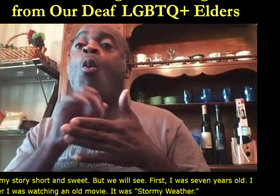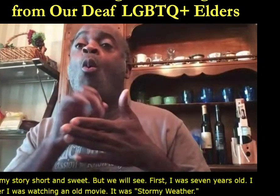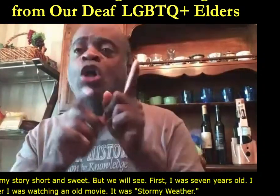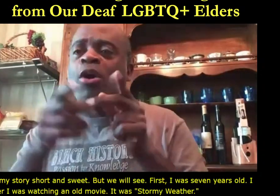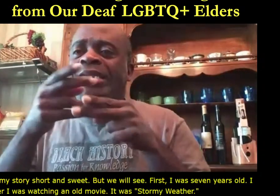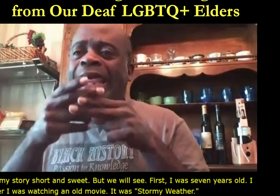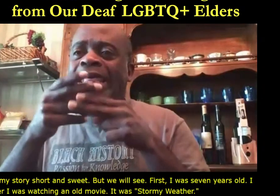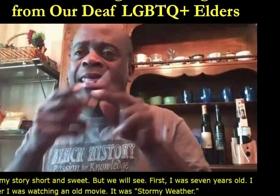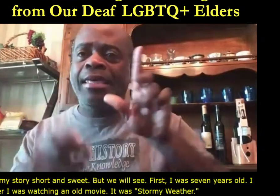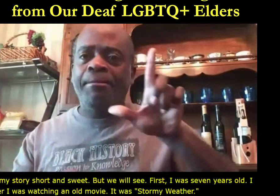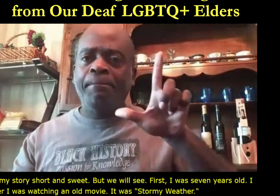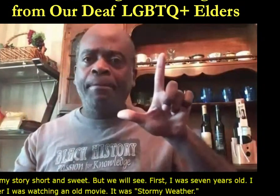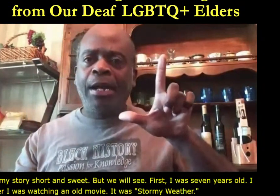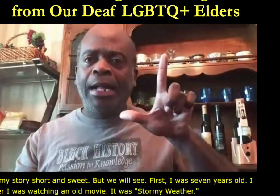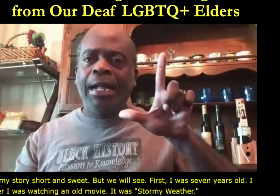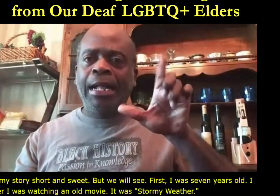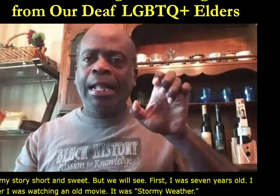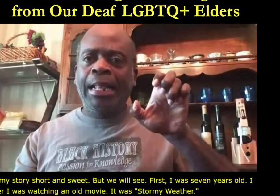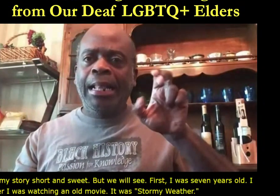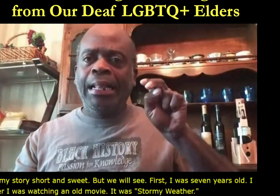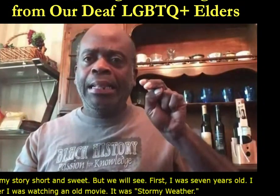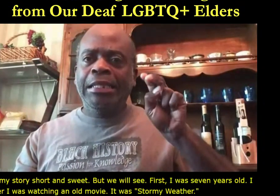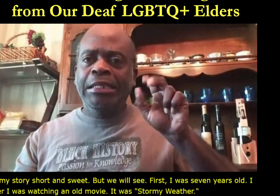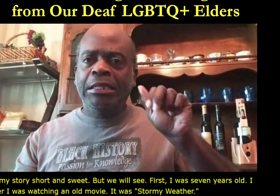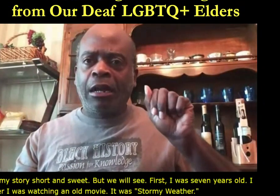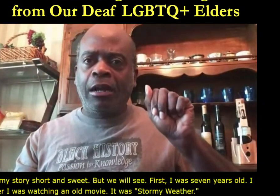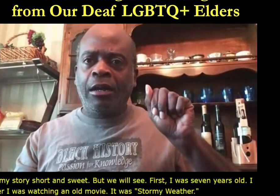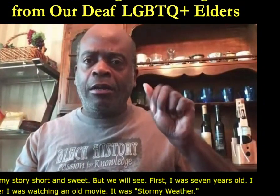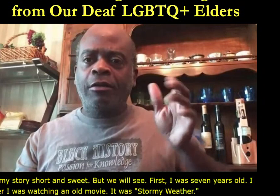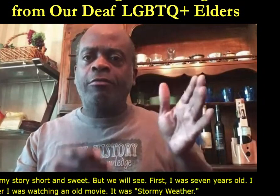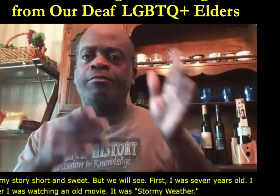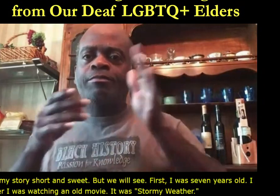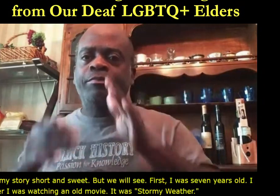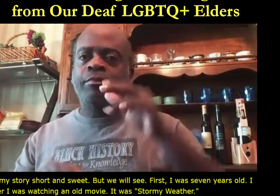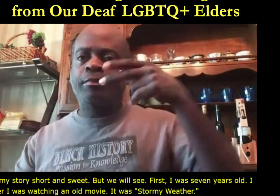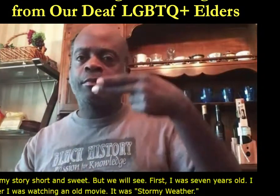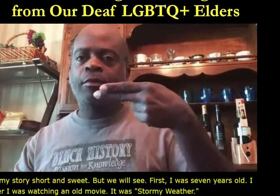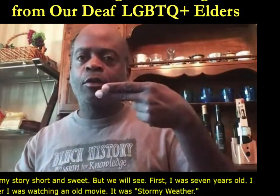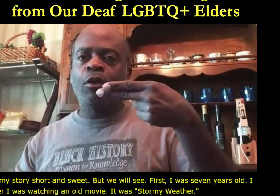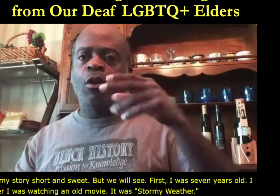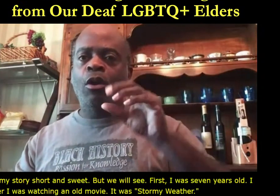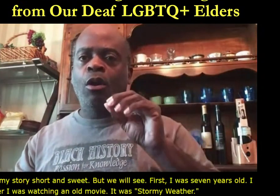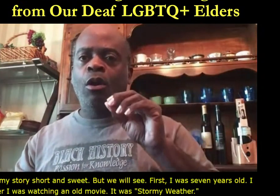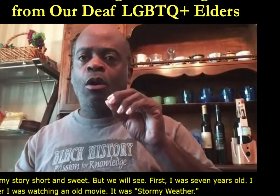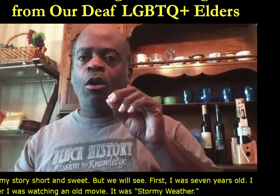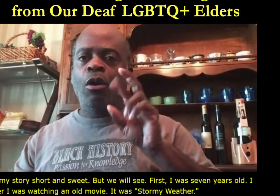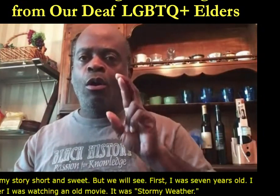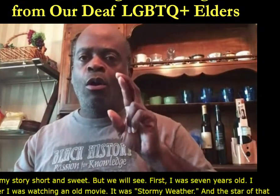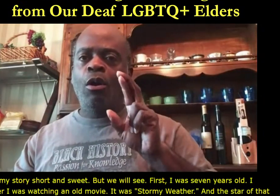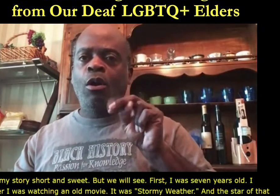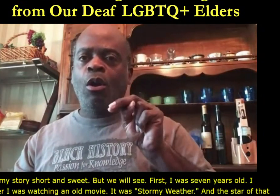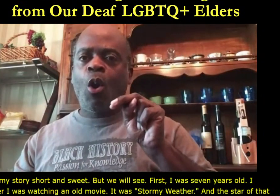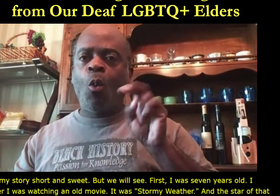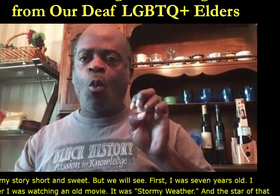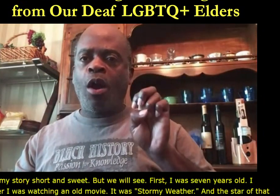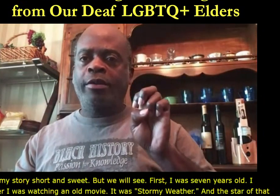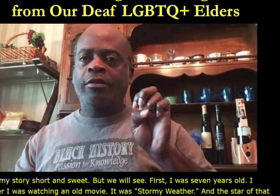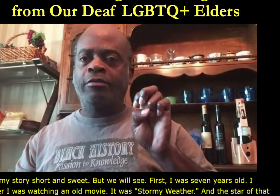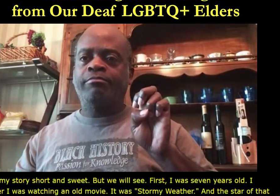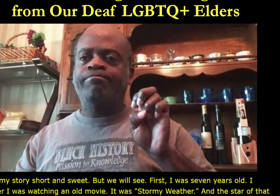was watching and the star of that um the star of that um the was